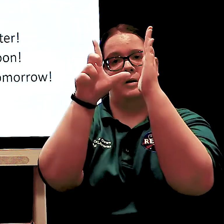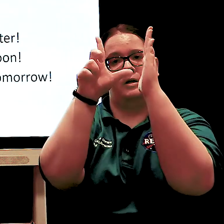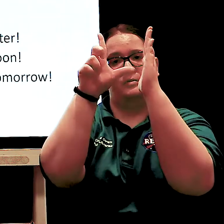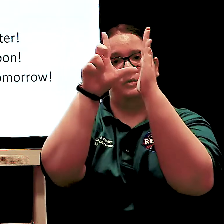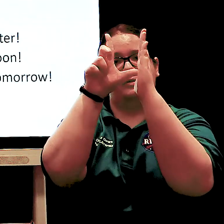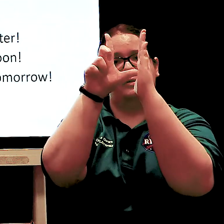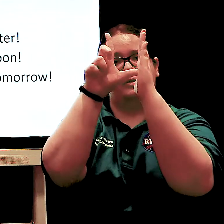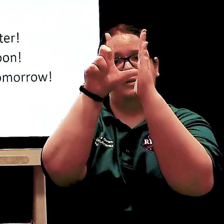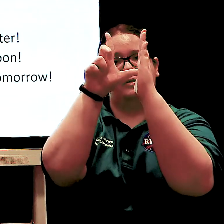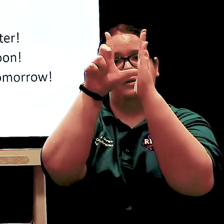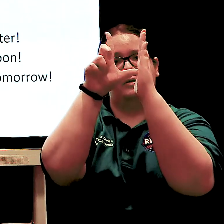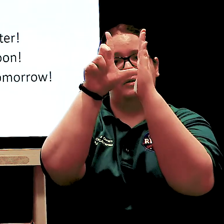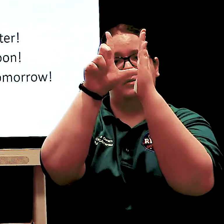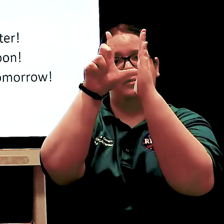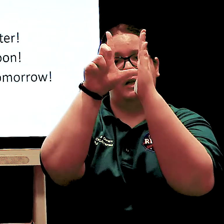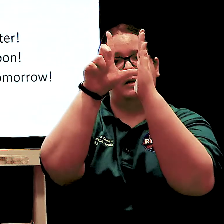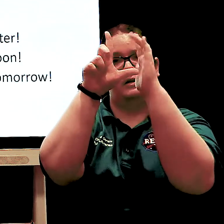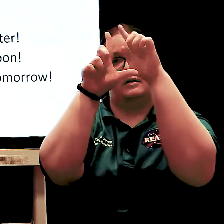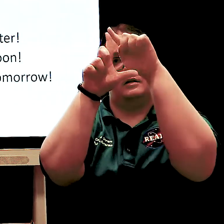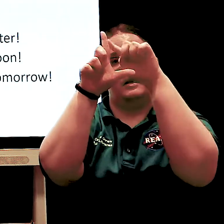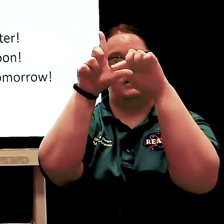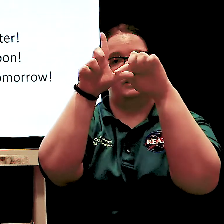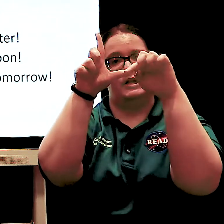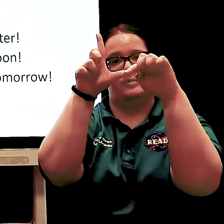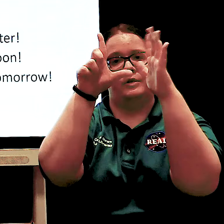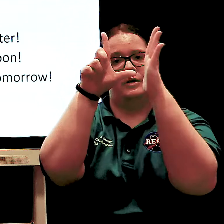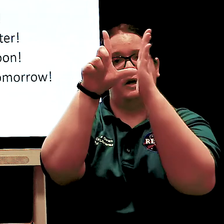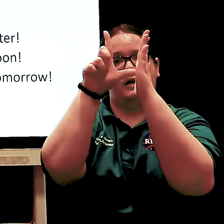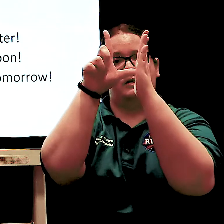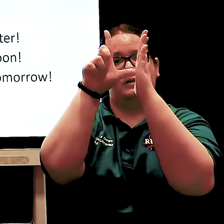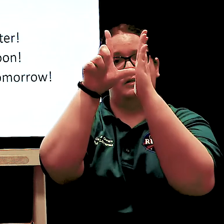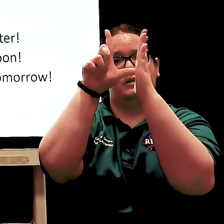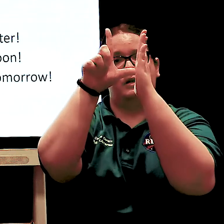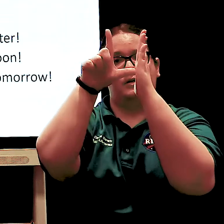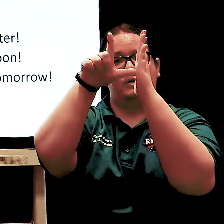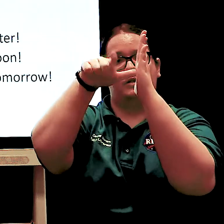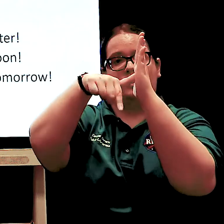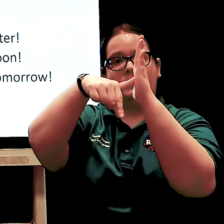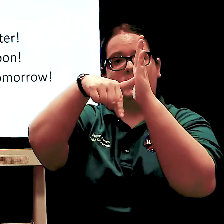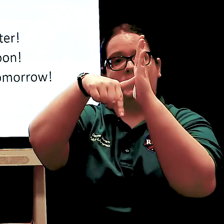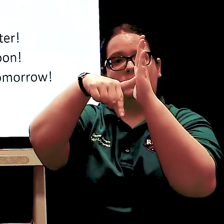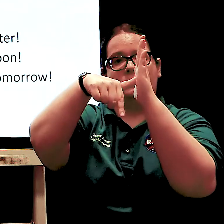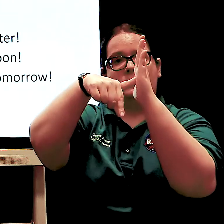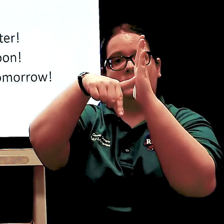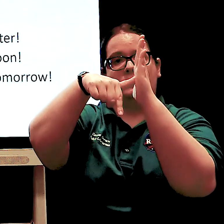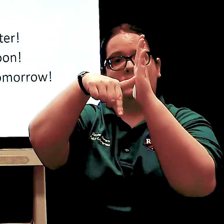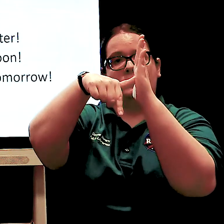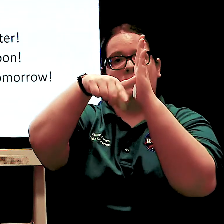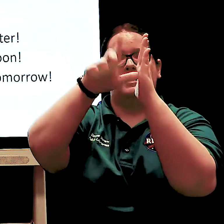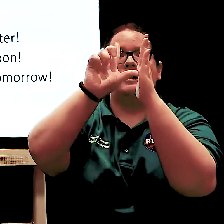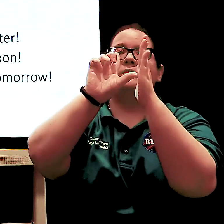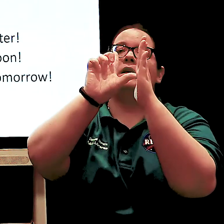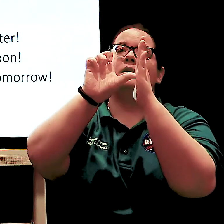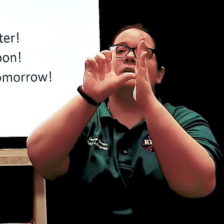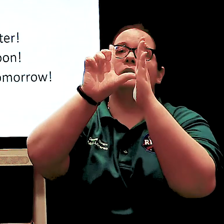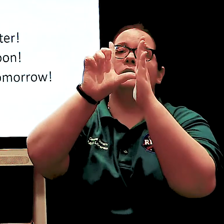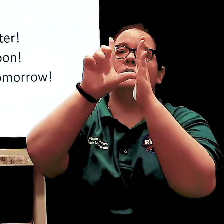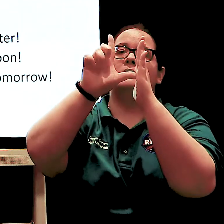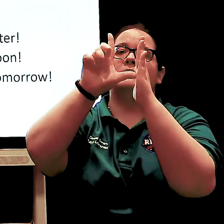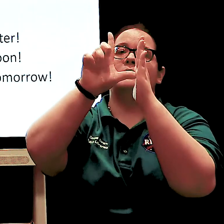up, make an L shape with our hand, and we turn it down. Kind of like the arms